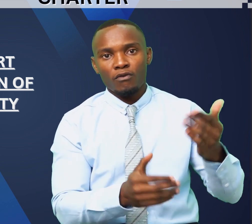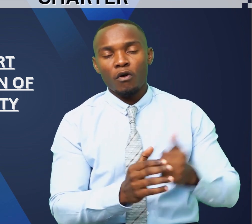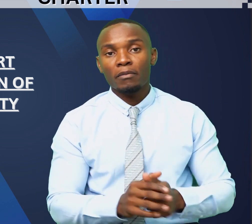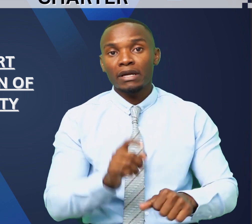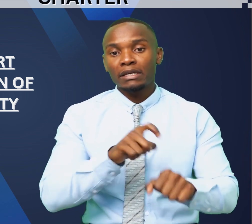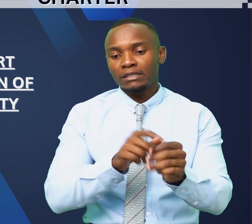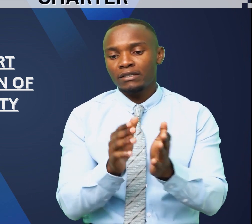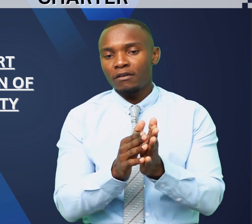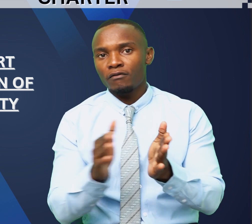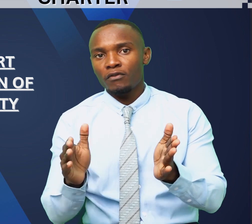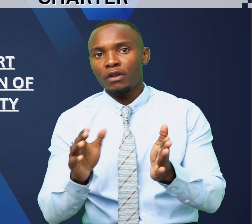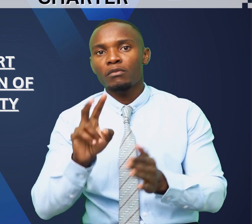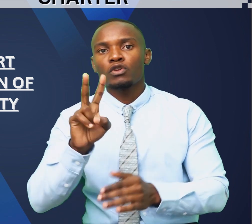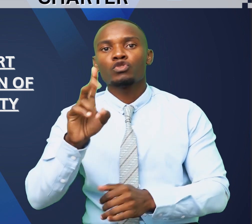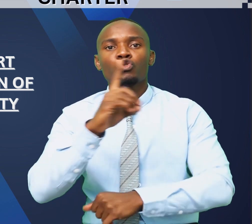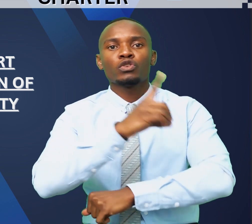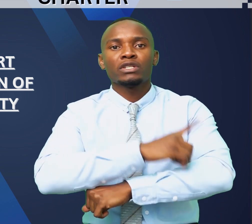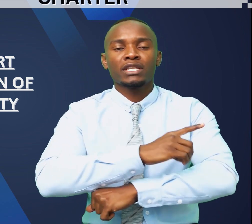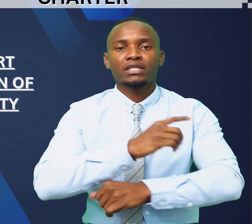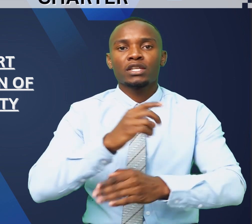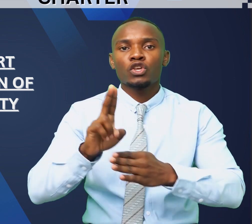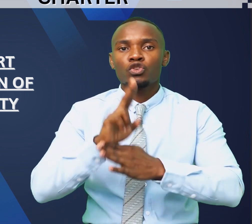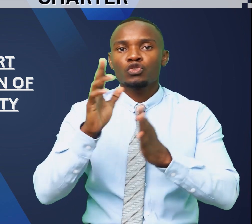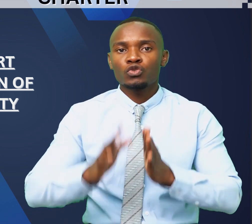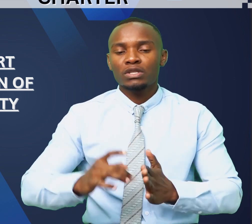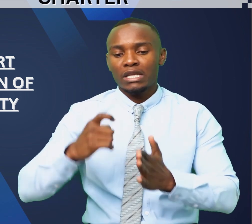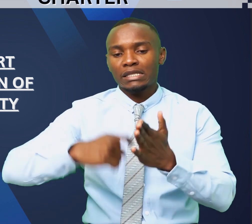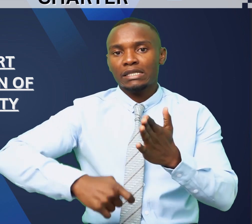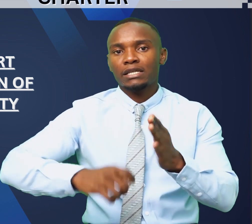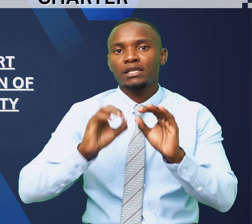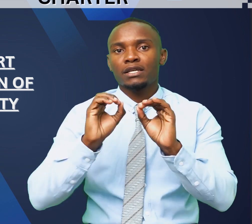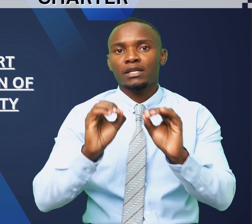Timeline 2 days. User charges: nil.